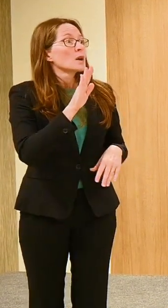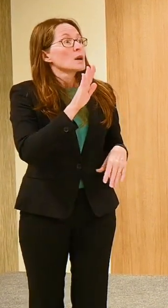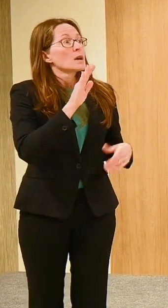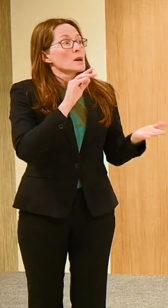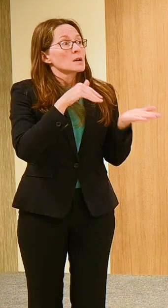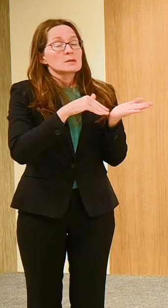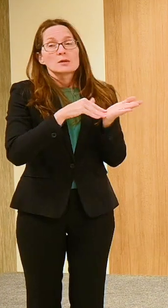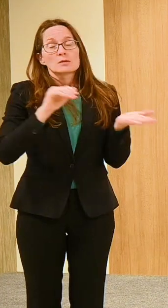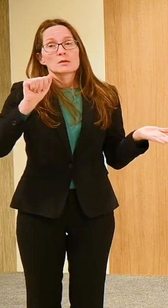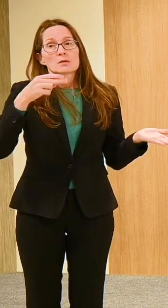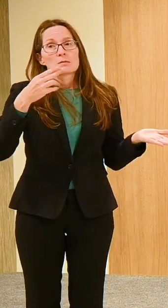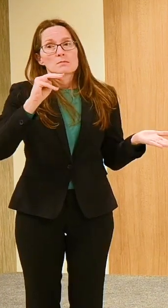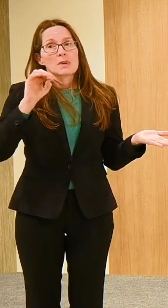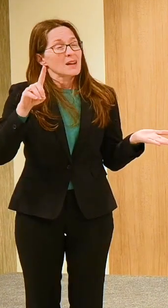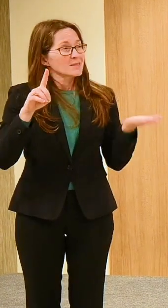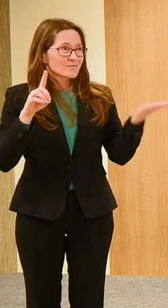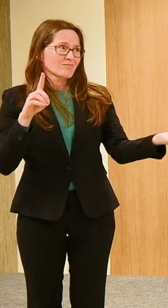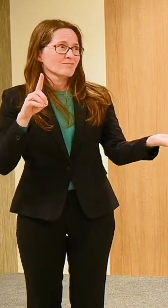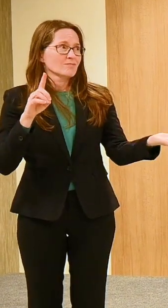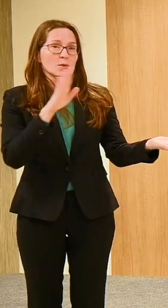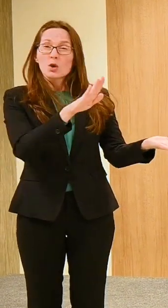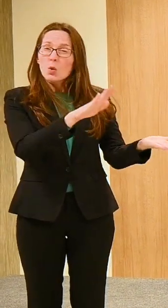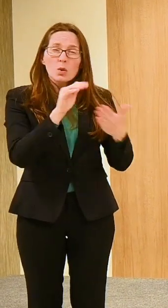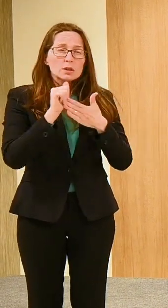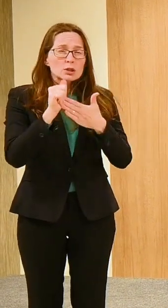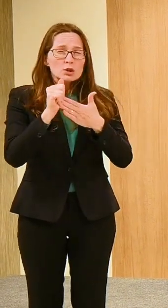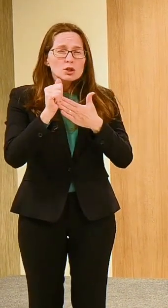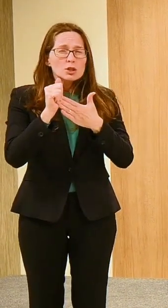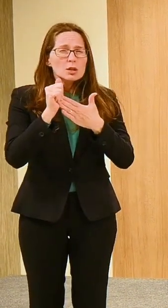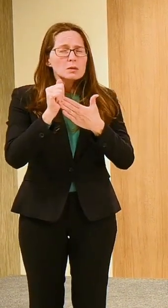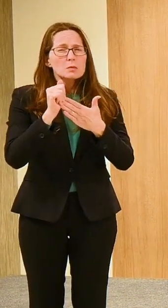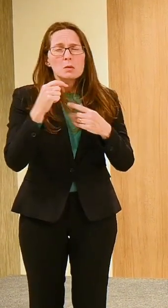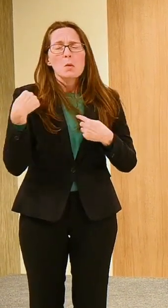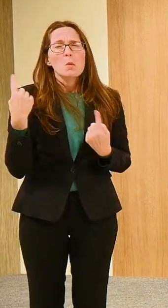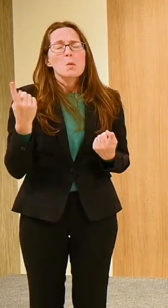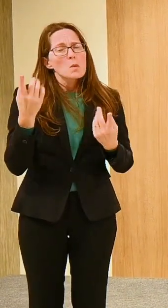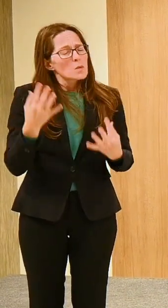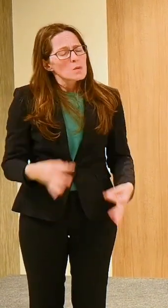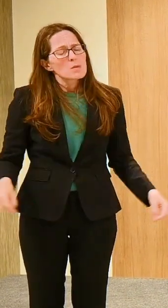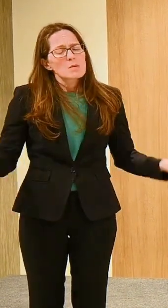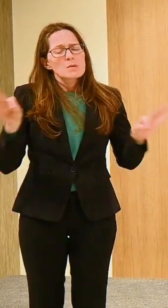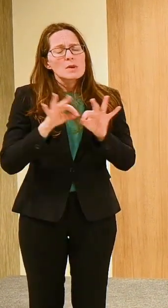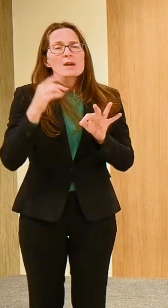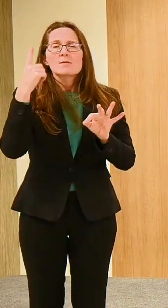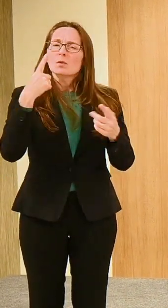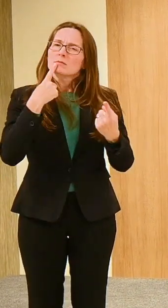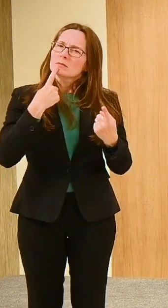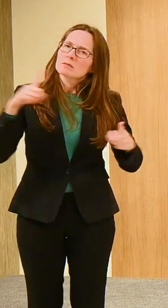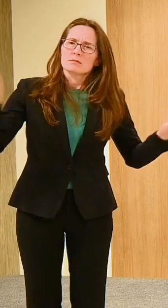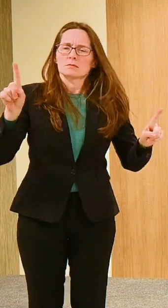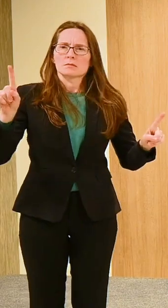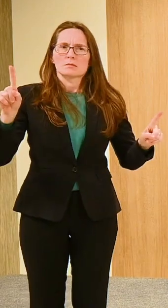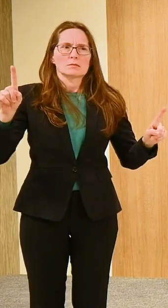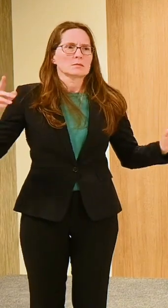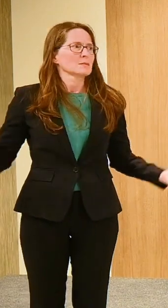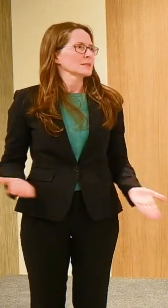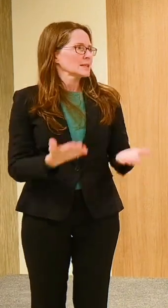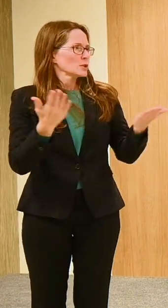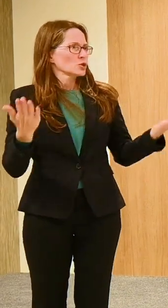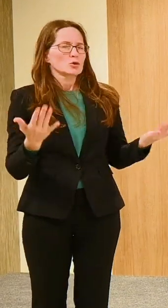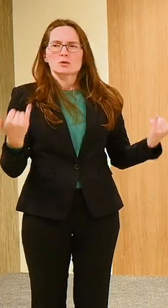been so important to getting it to where it is today. And I know, yes, thank